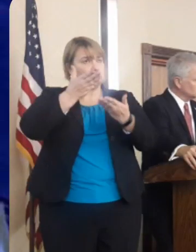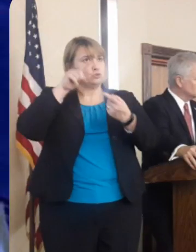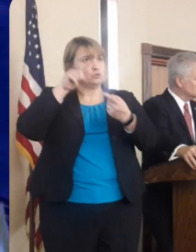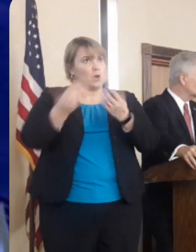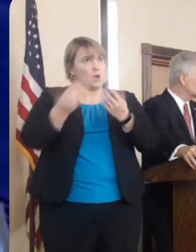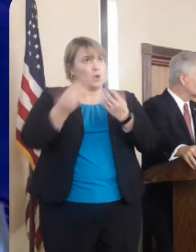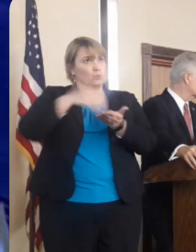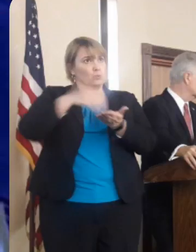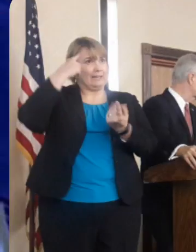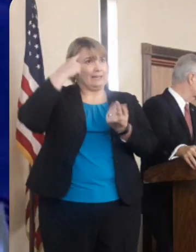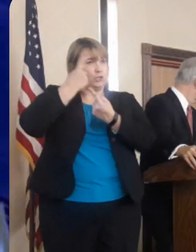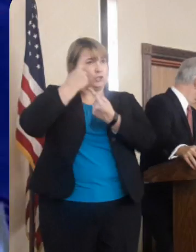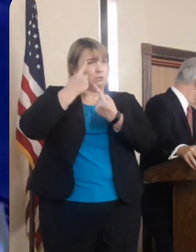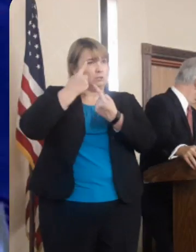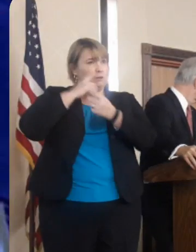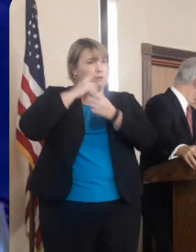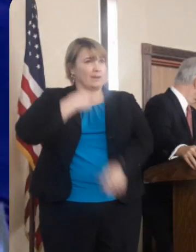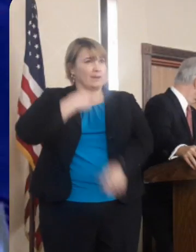I'm just asking.